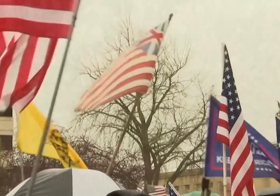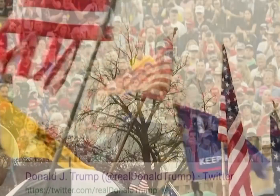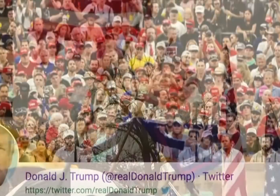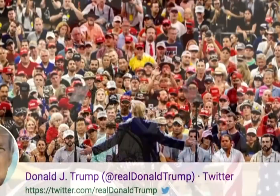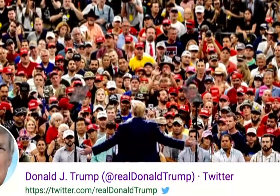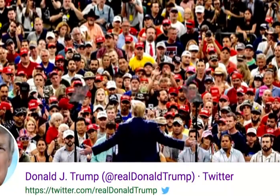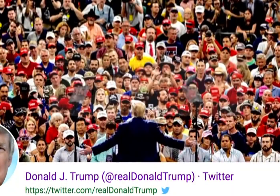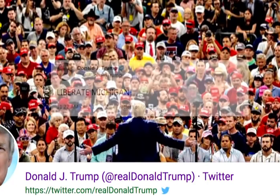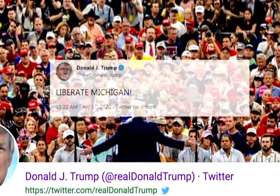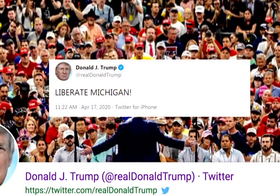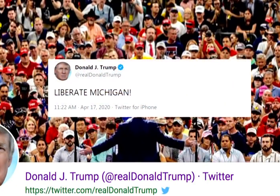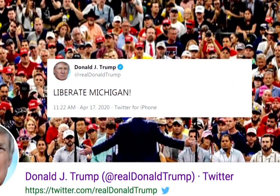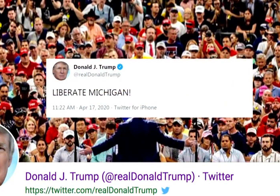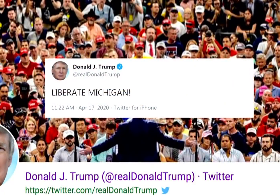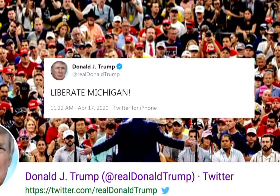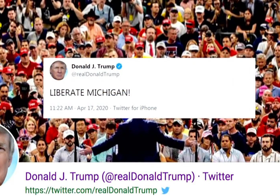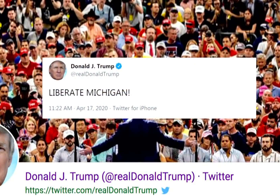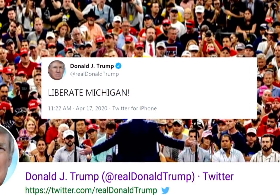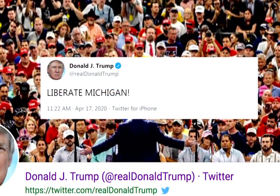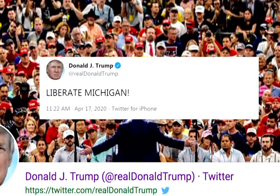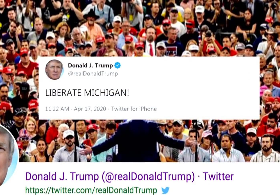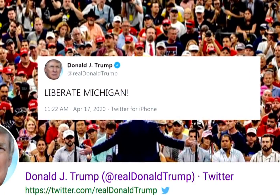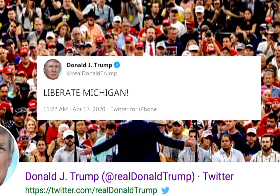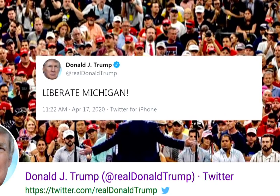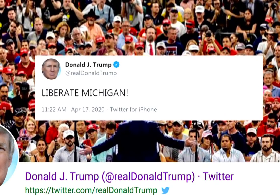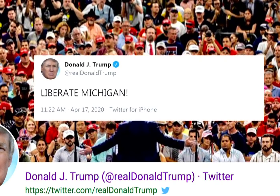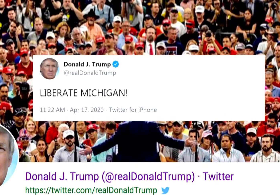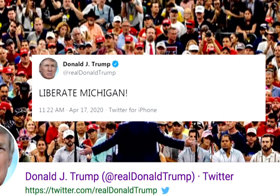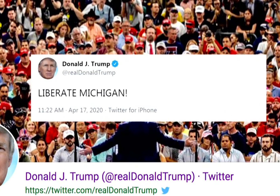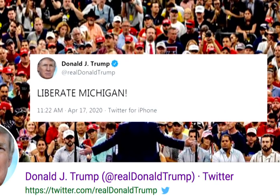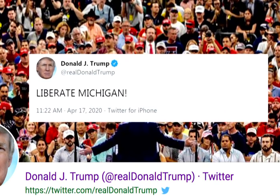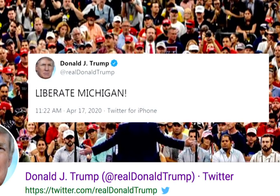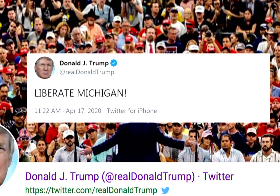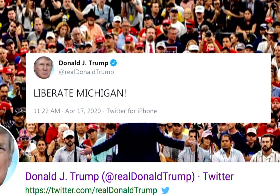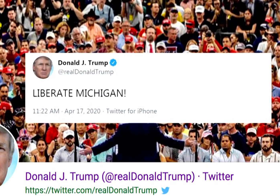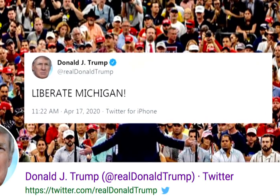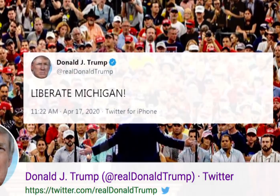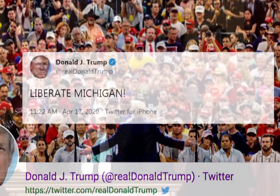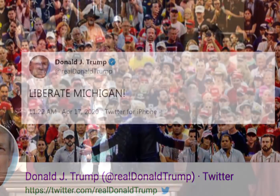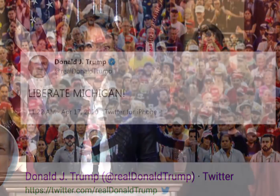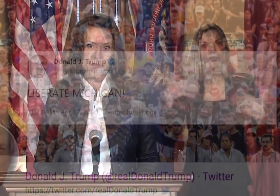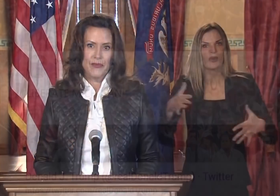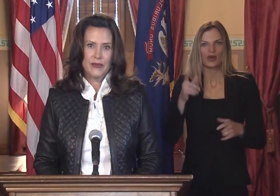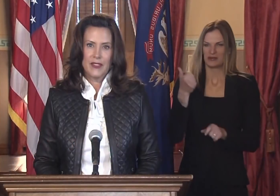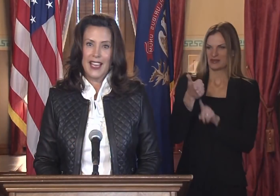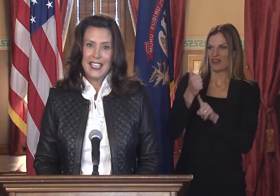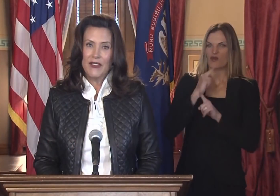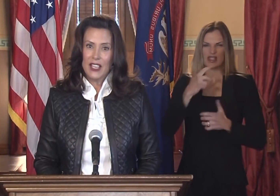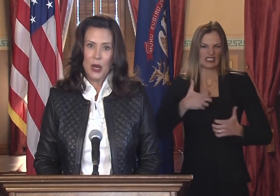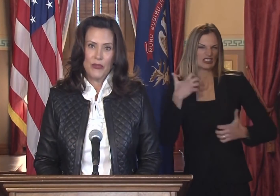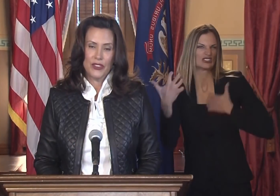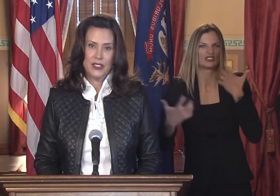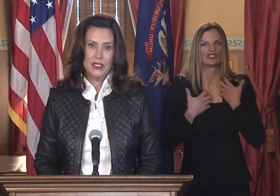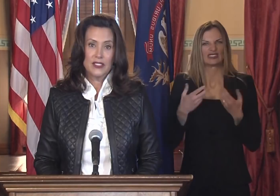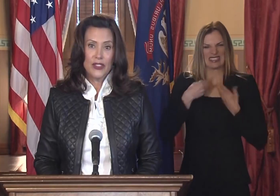COVID-19. Donald Trump gave his support to the protests, tweeting out, "Liberate Michigan." The governor thanked the FBI for